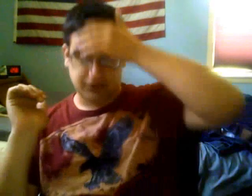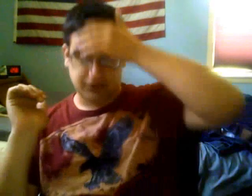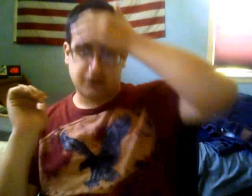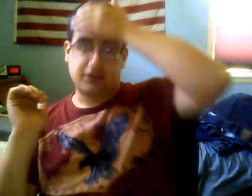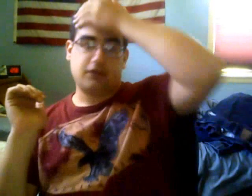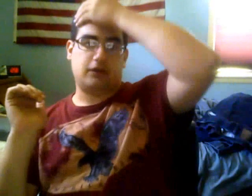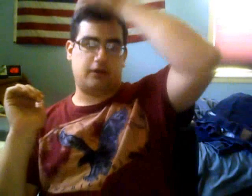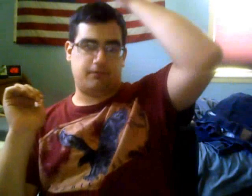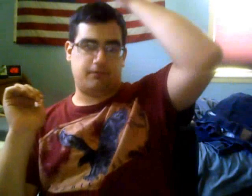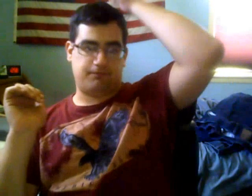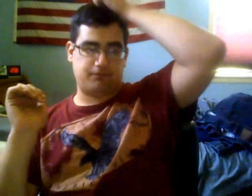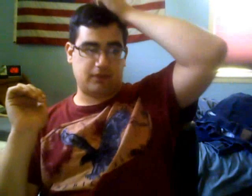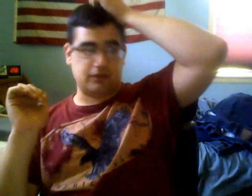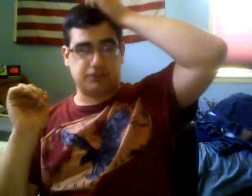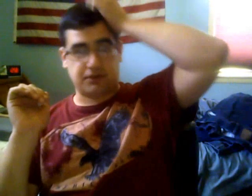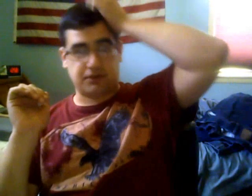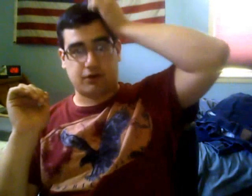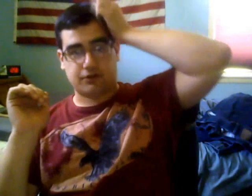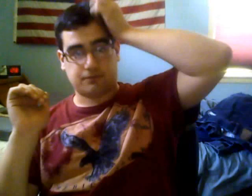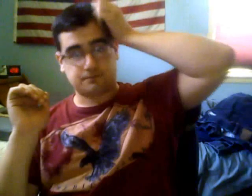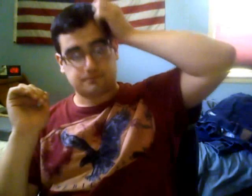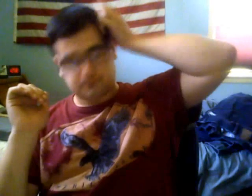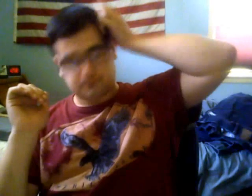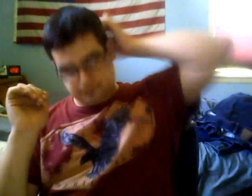Georgia, Jimmy Carter.